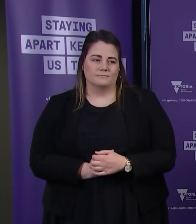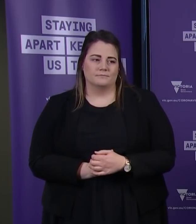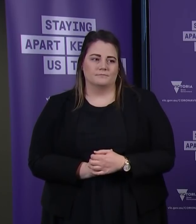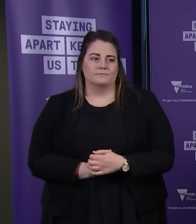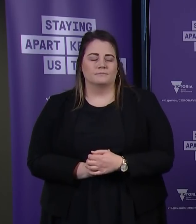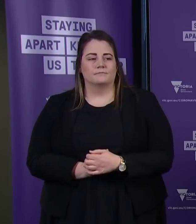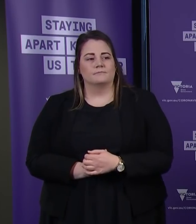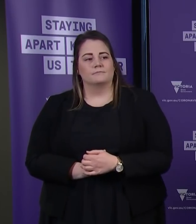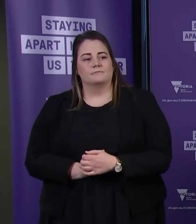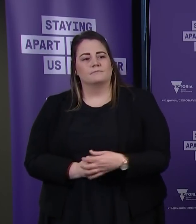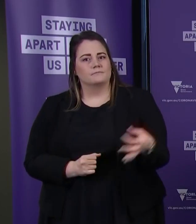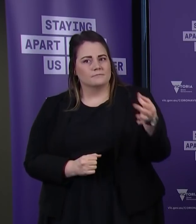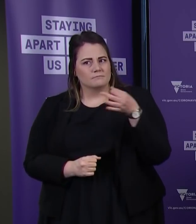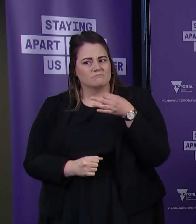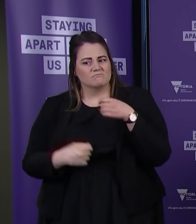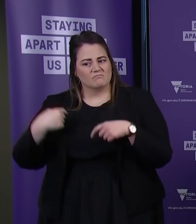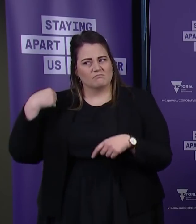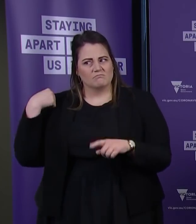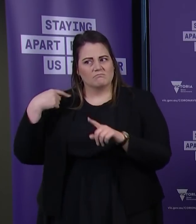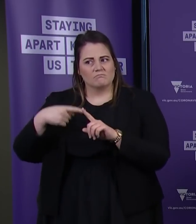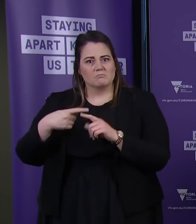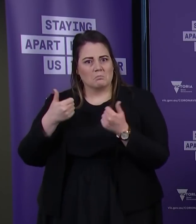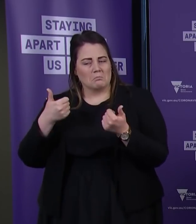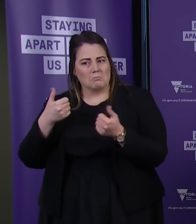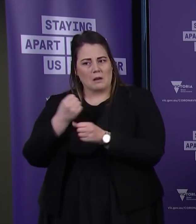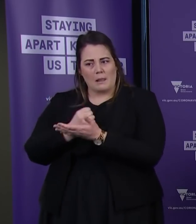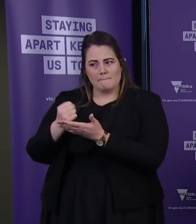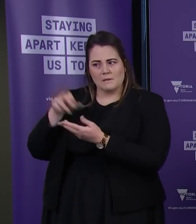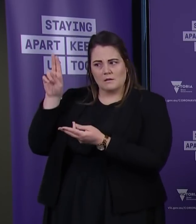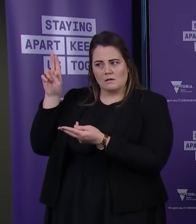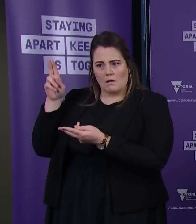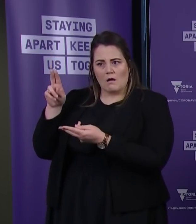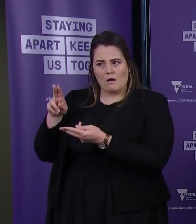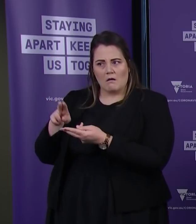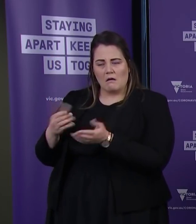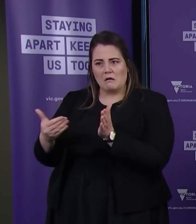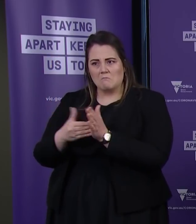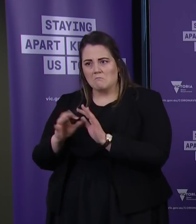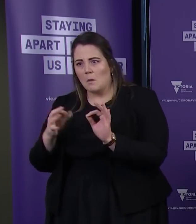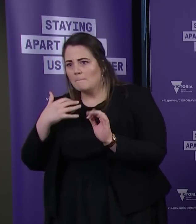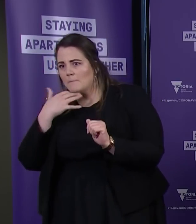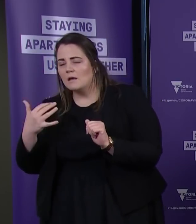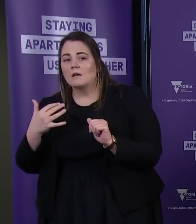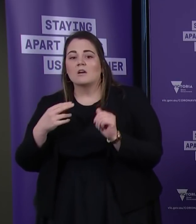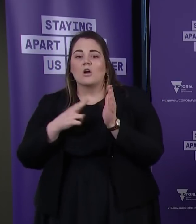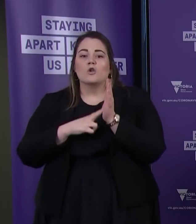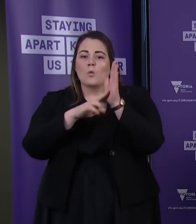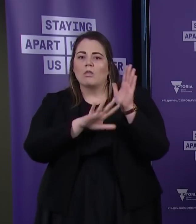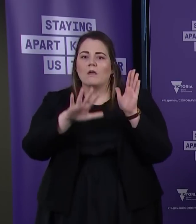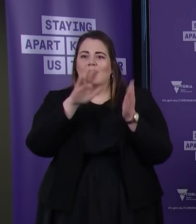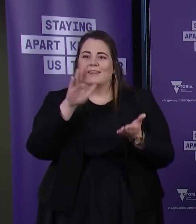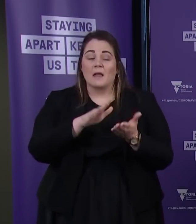seems like the northern suburbs outbreak is pretty much calmed down. Is it fair to say that we have no chains of transmission going on right